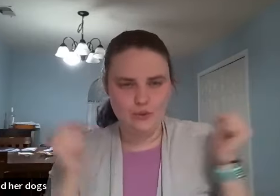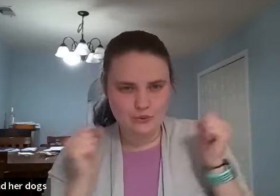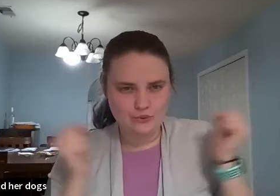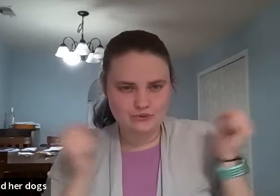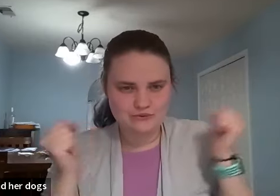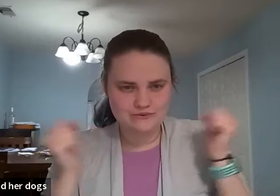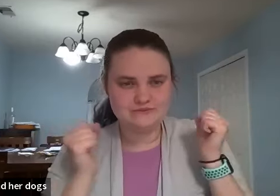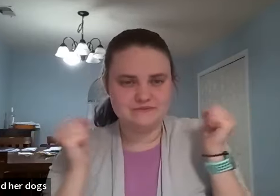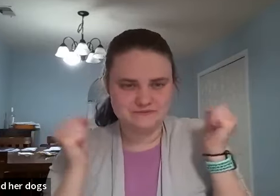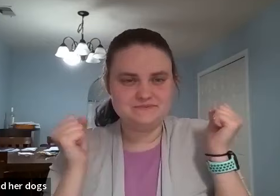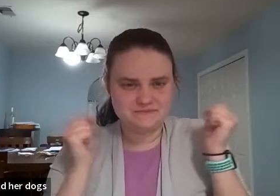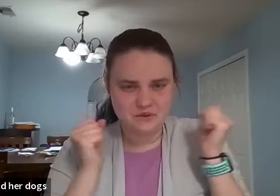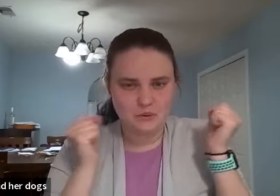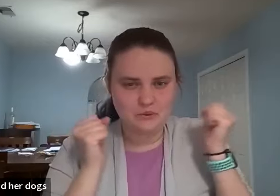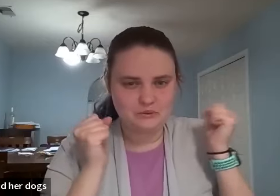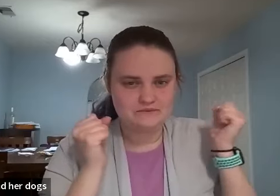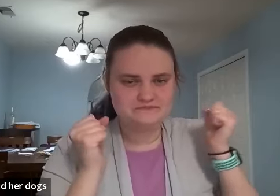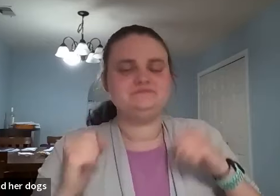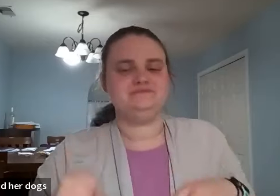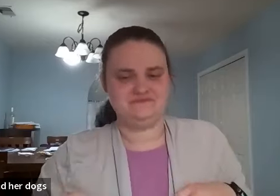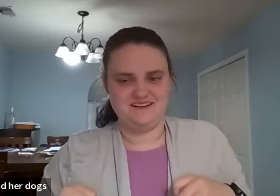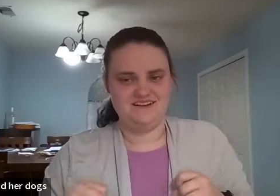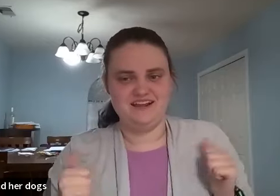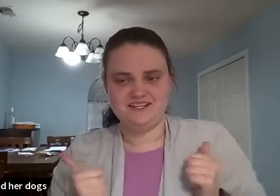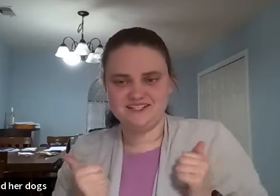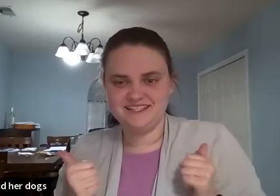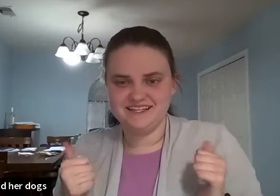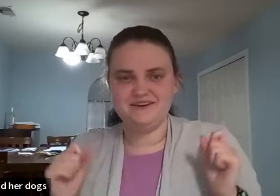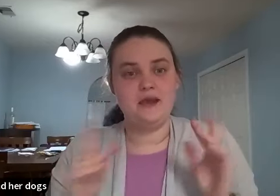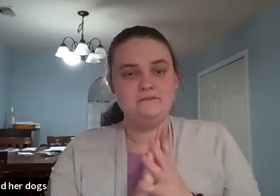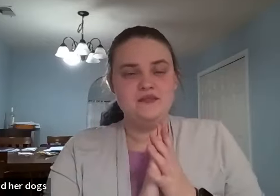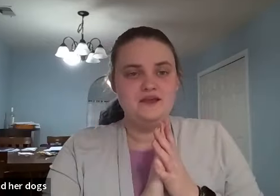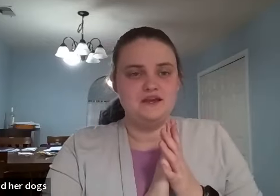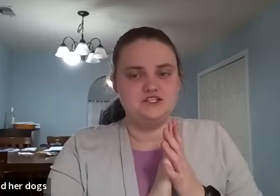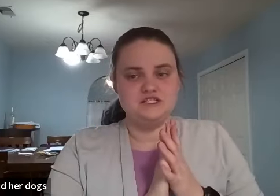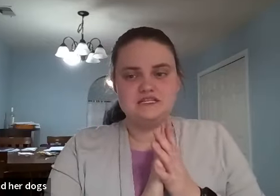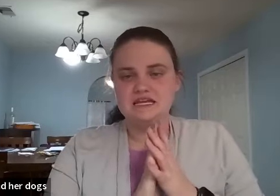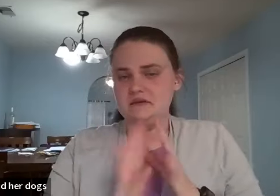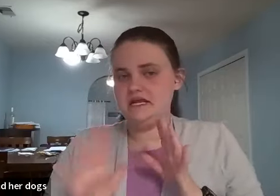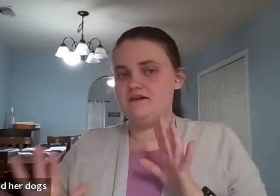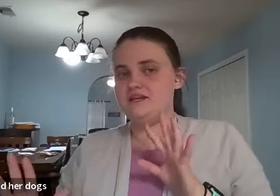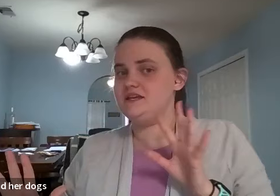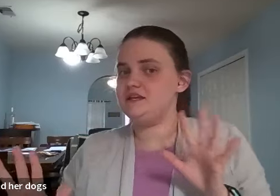cold. Mm-hmm. Cold. All right, good. Okay. Does anybody have